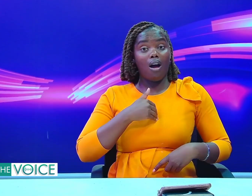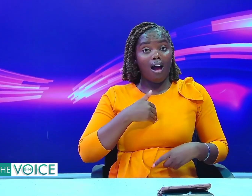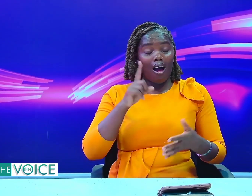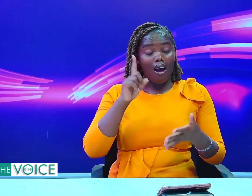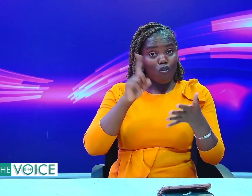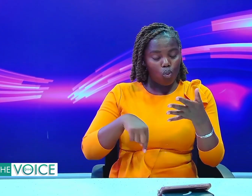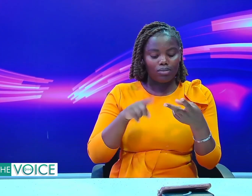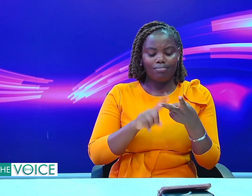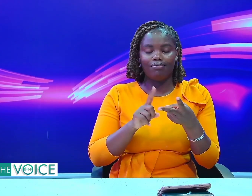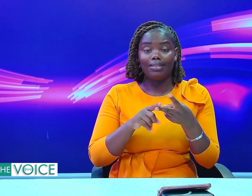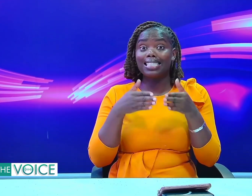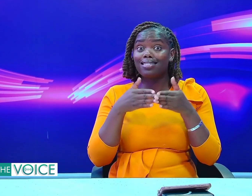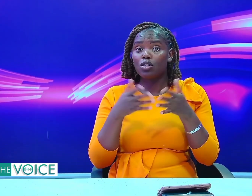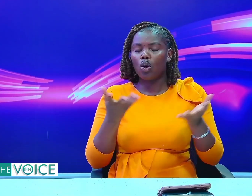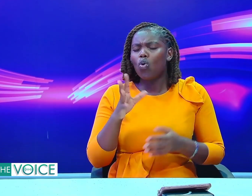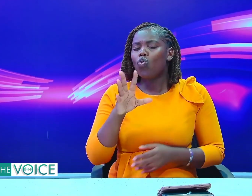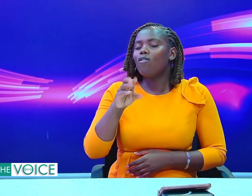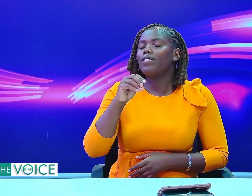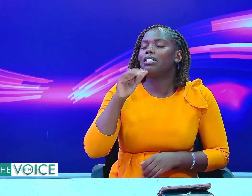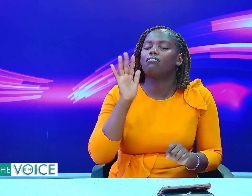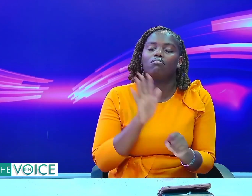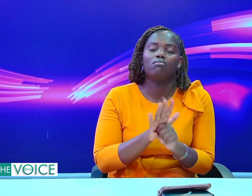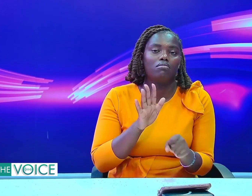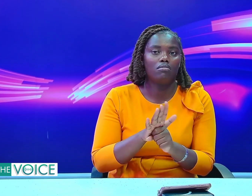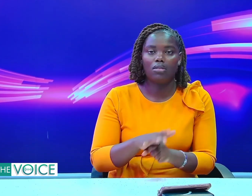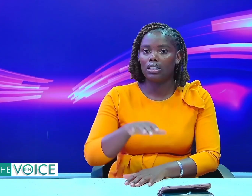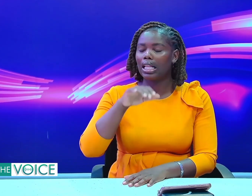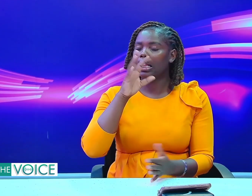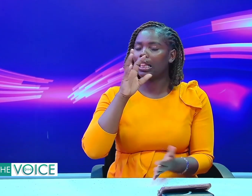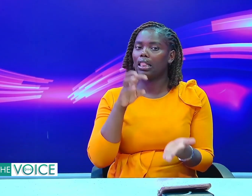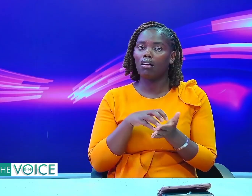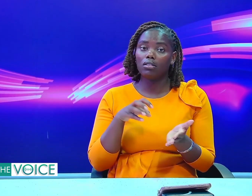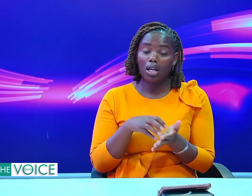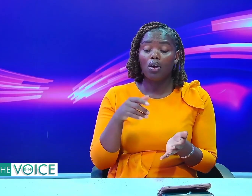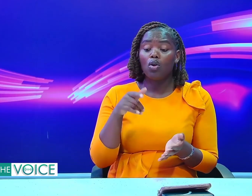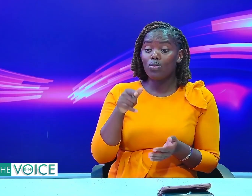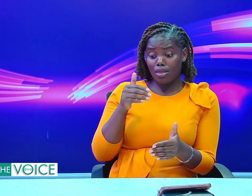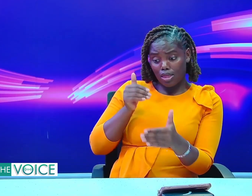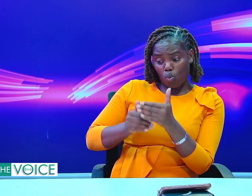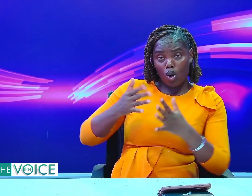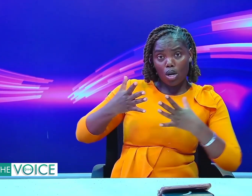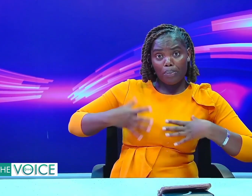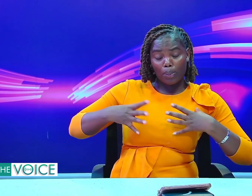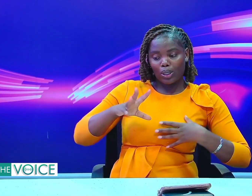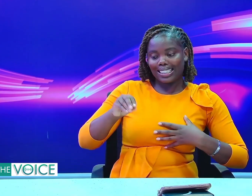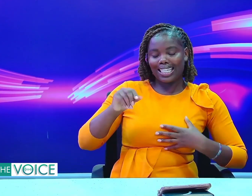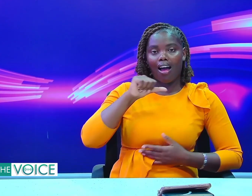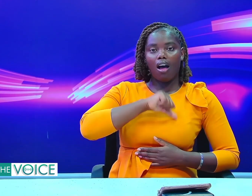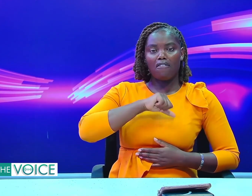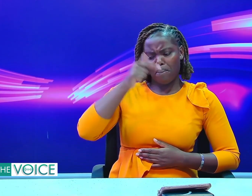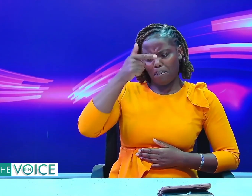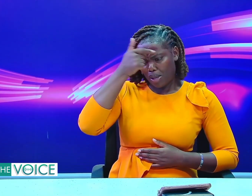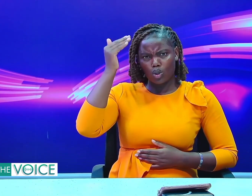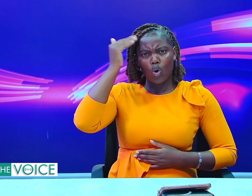That is wrong, and that is encroaching in someone's space. The next form of violence is sexual harassment, which